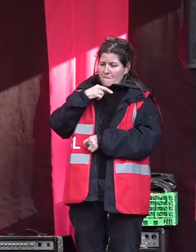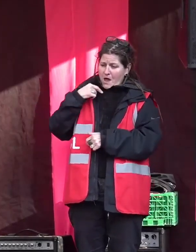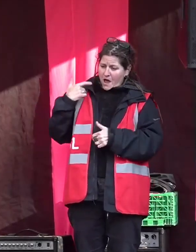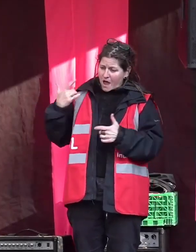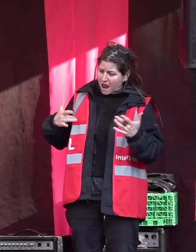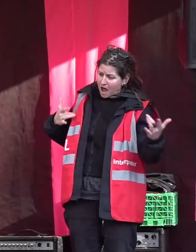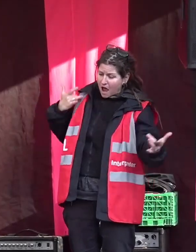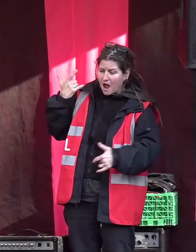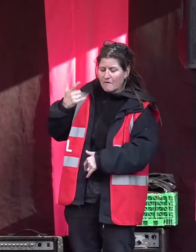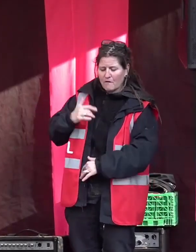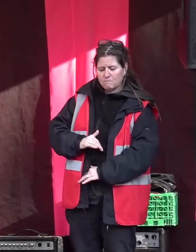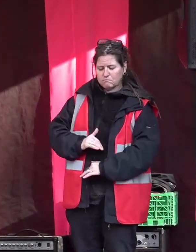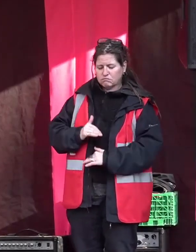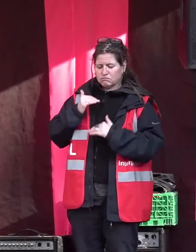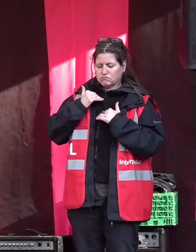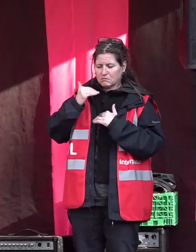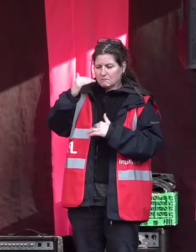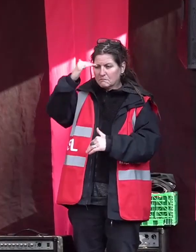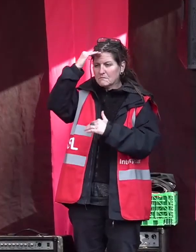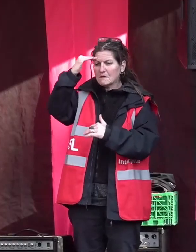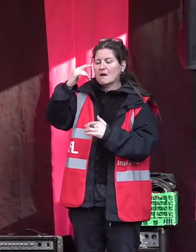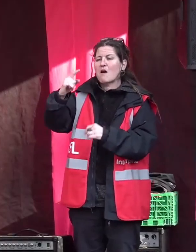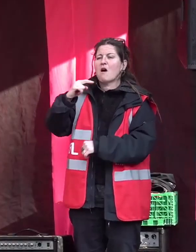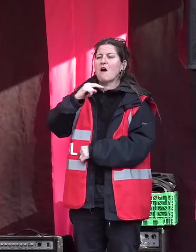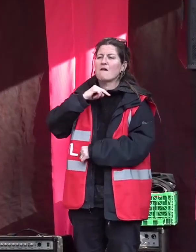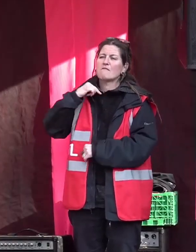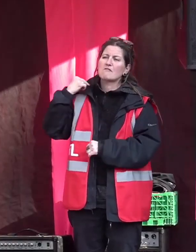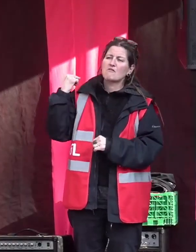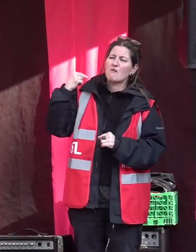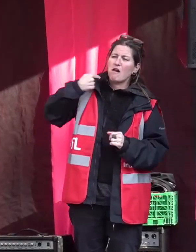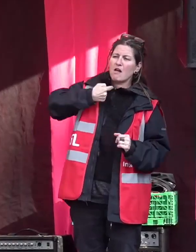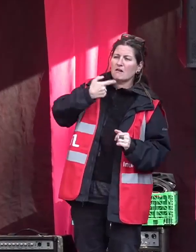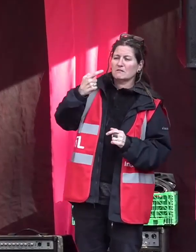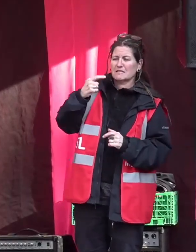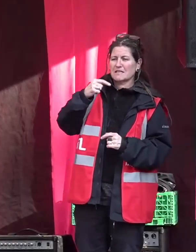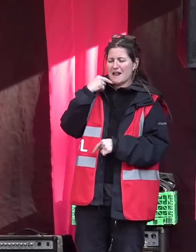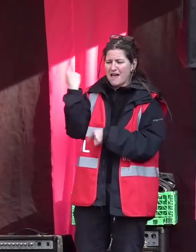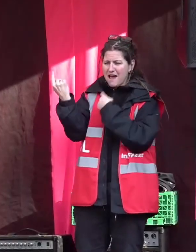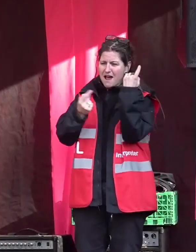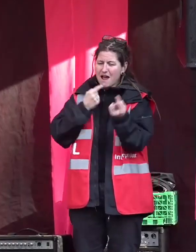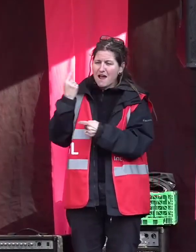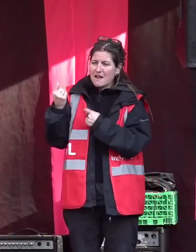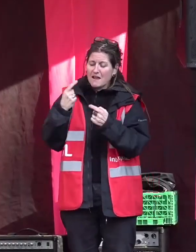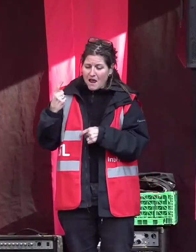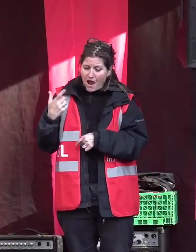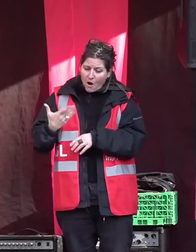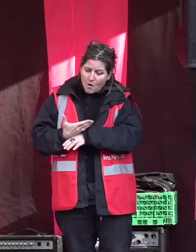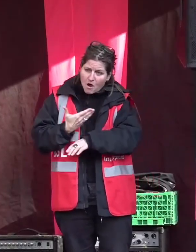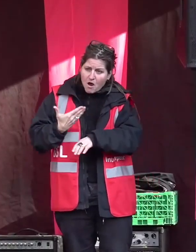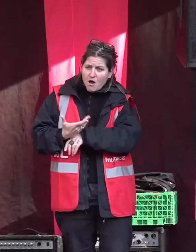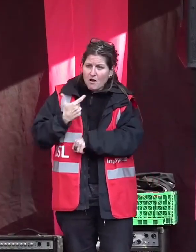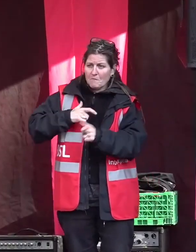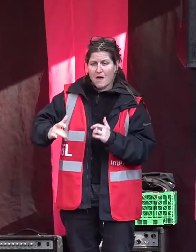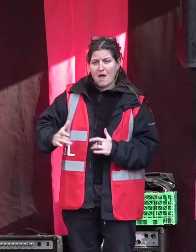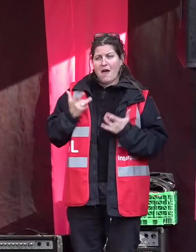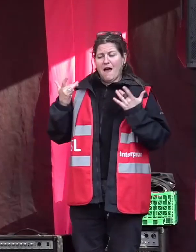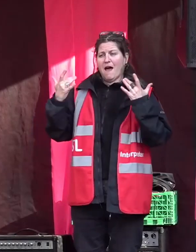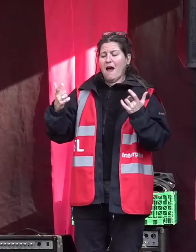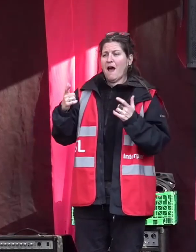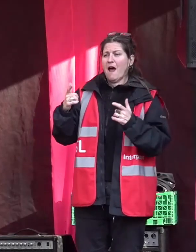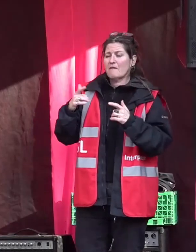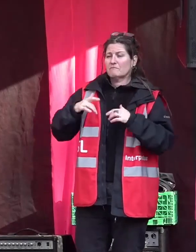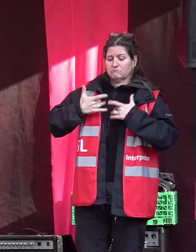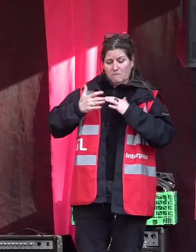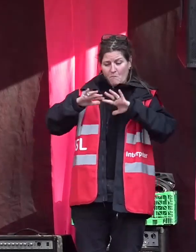my fill, and the cruelty and crying earn my keep in the land where the dying